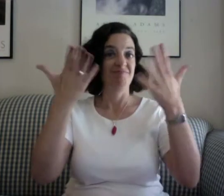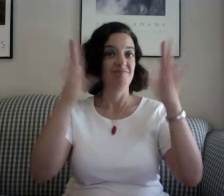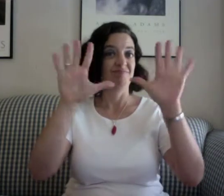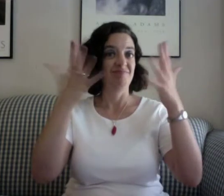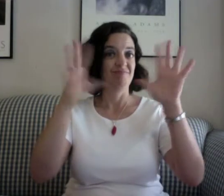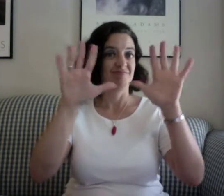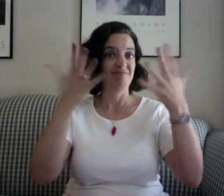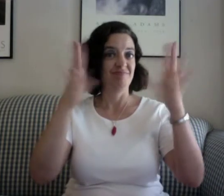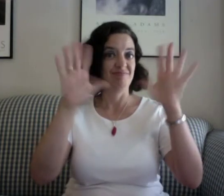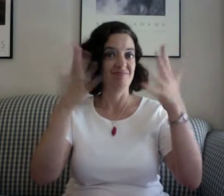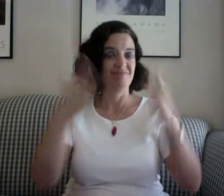palm orientation,